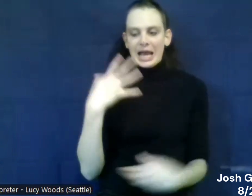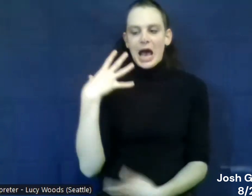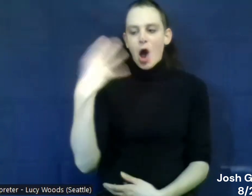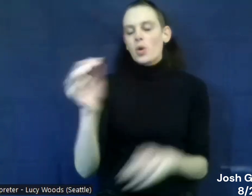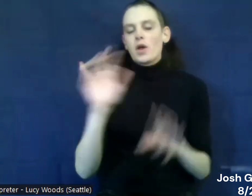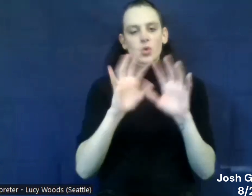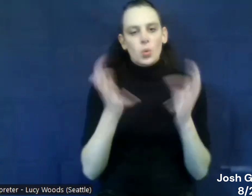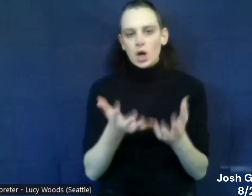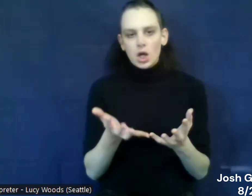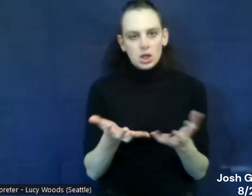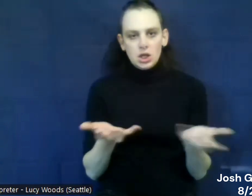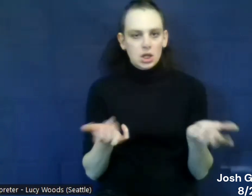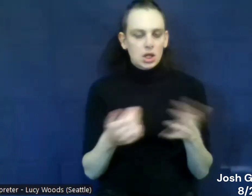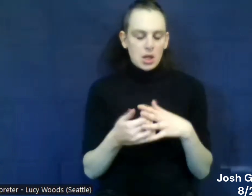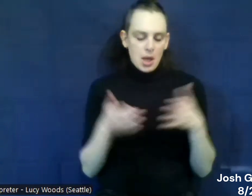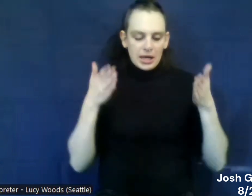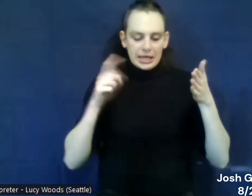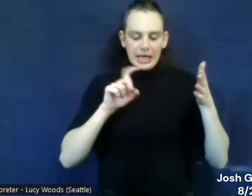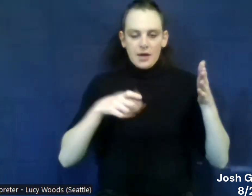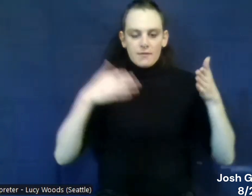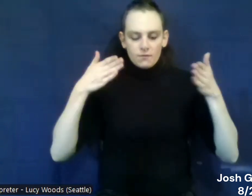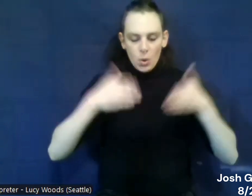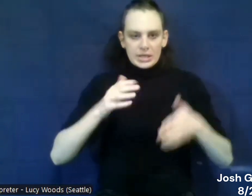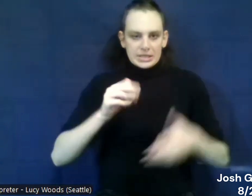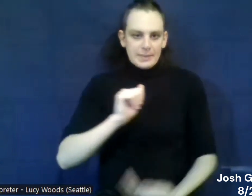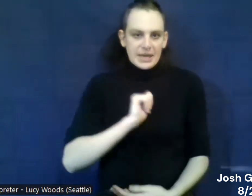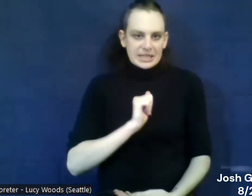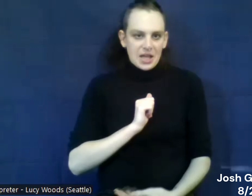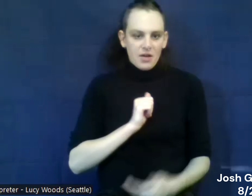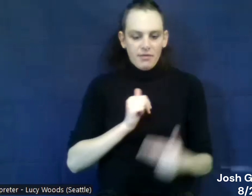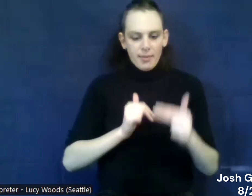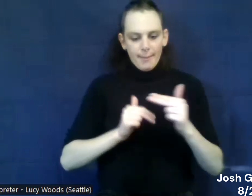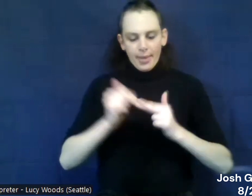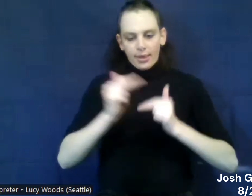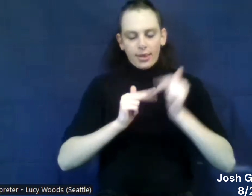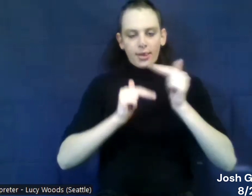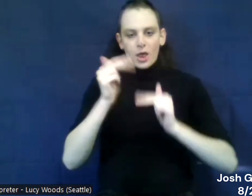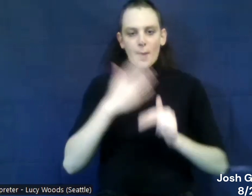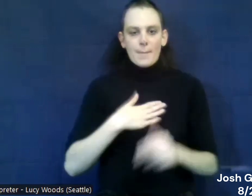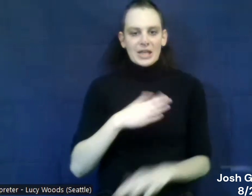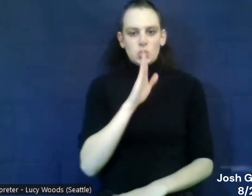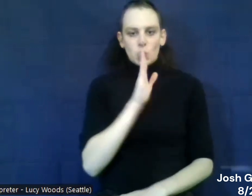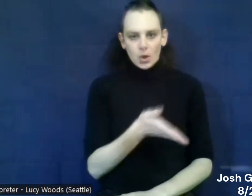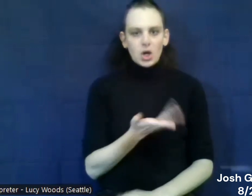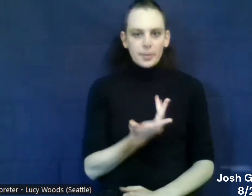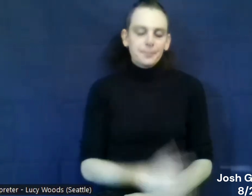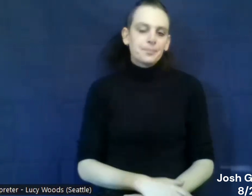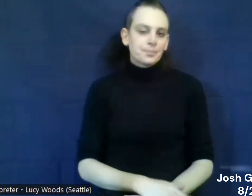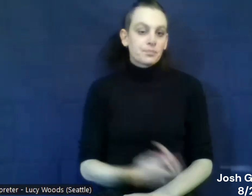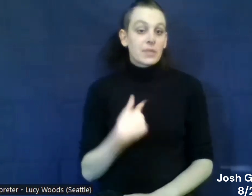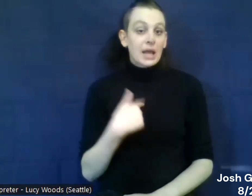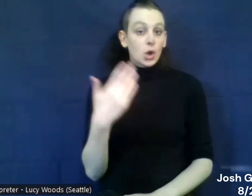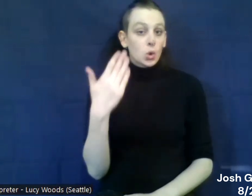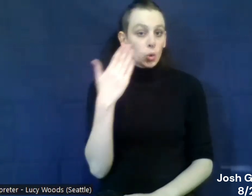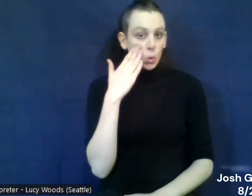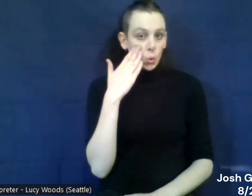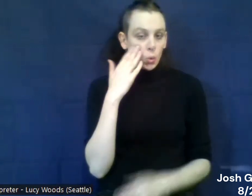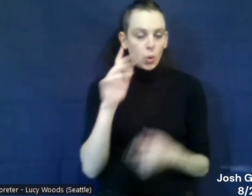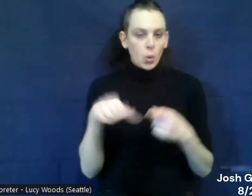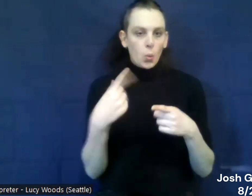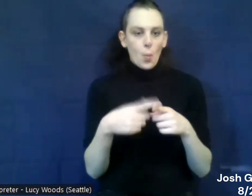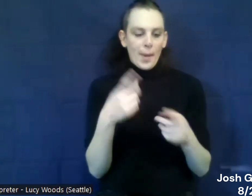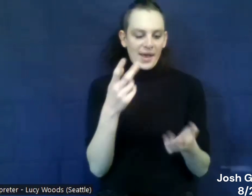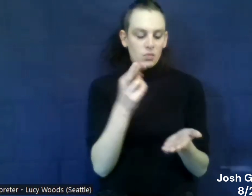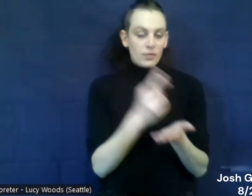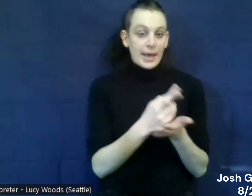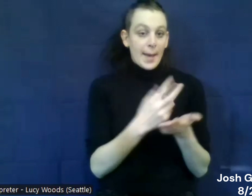bit and focus on putting the building blocks in place. I knew that the second I got out of treatment, I